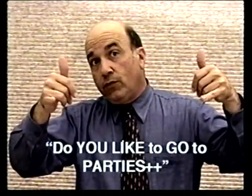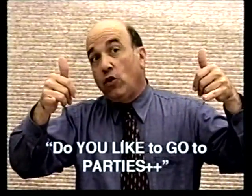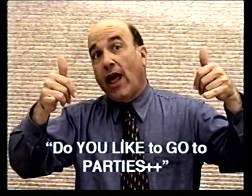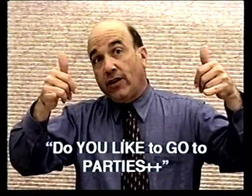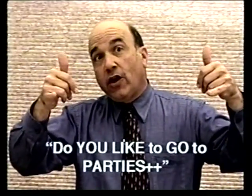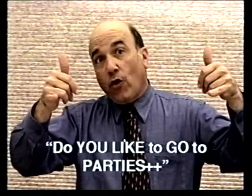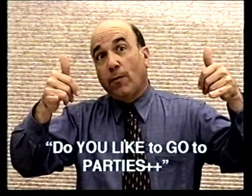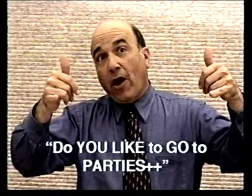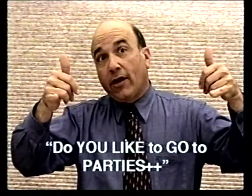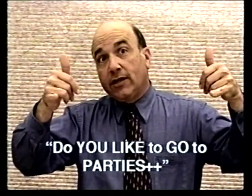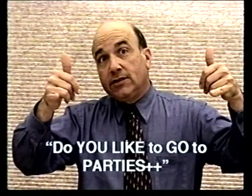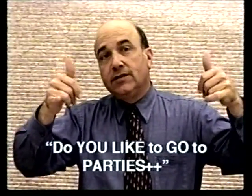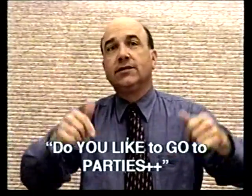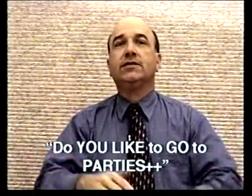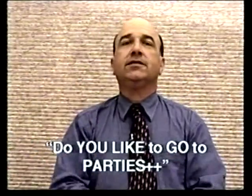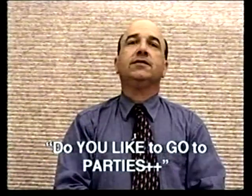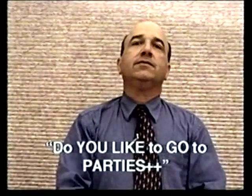Do you like to go to party?